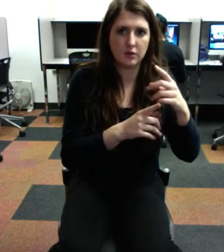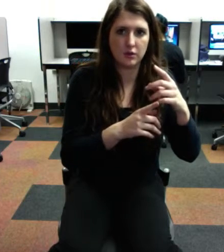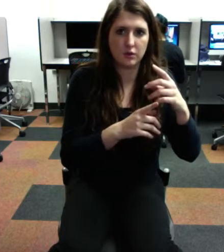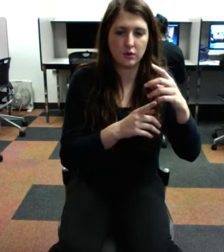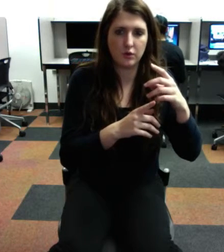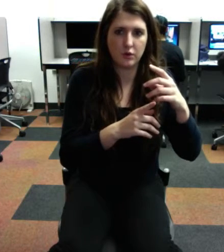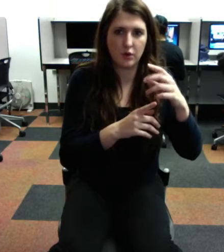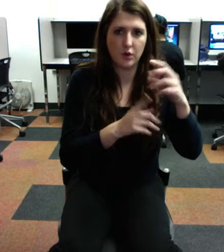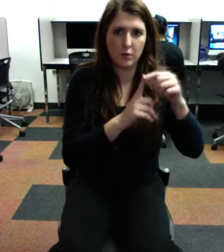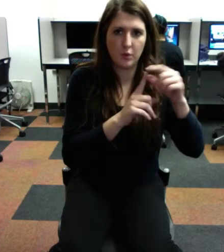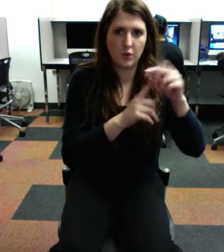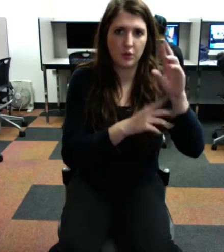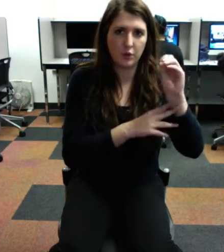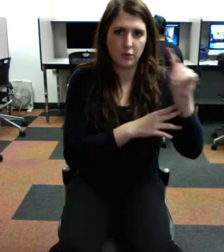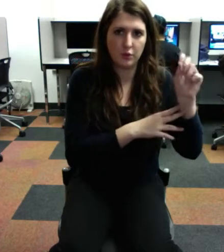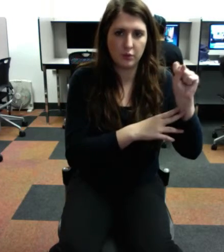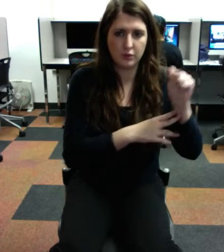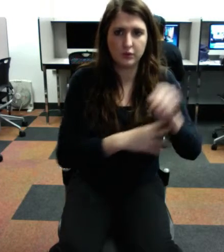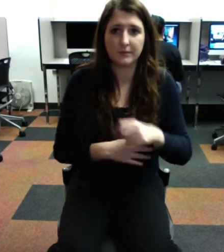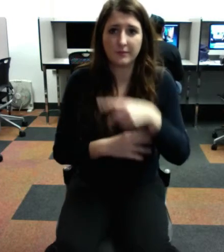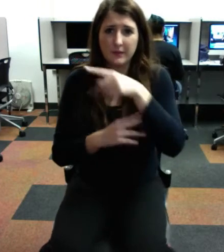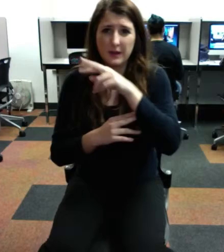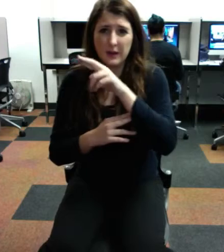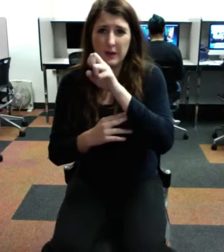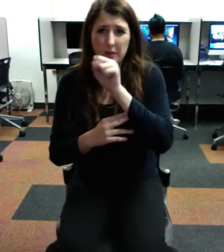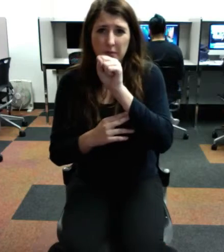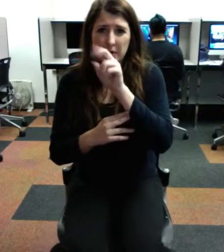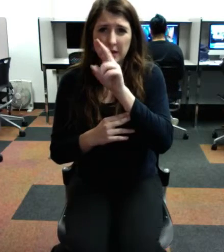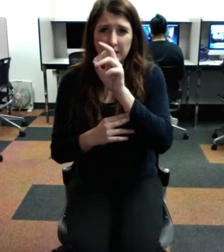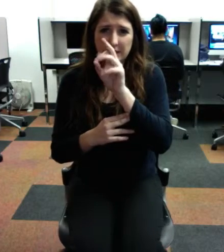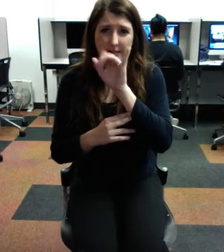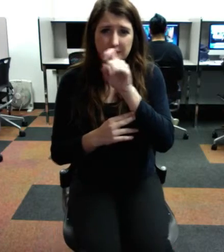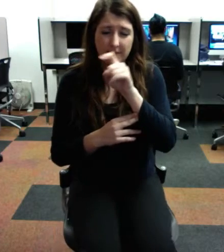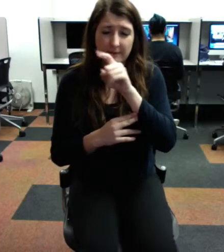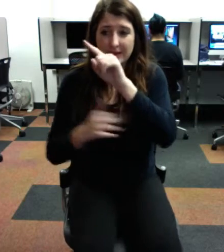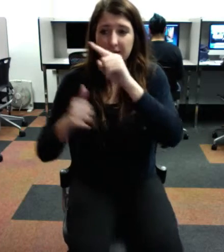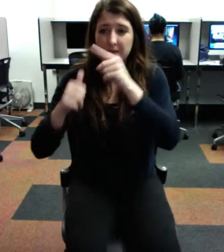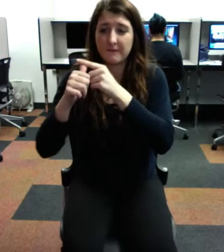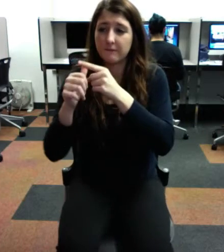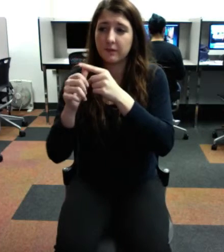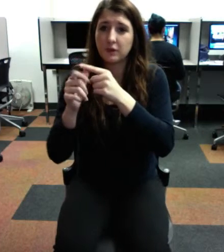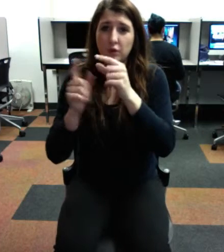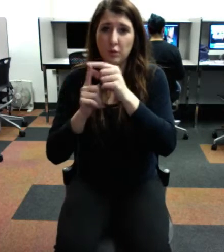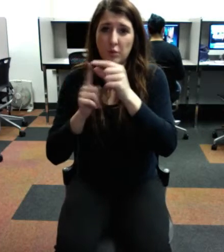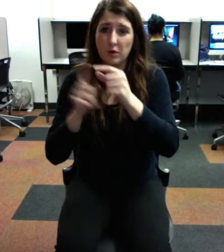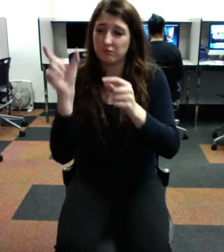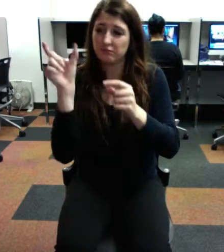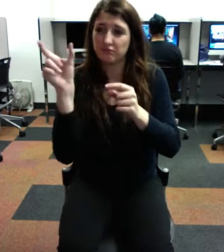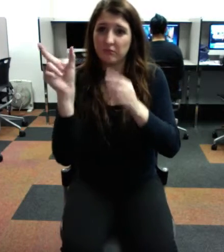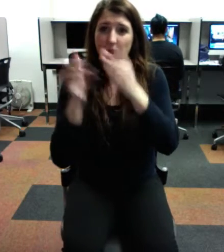Prefixes are syllables or elements placed at the beginning of a word root. It is used to make the word more